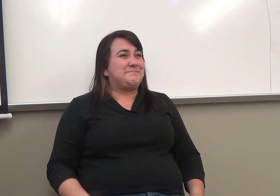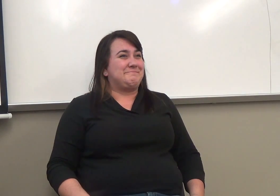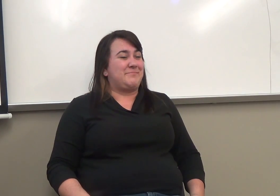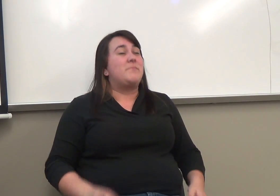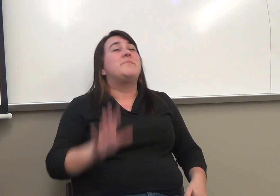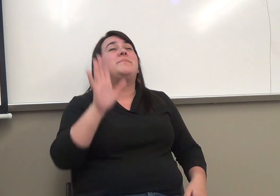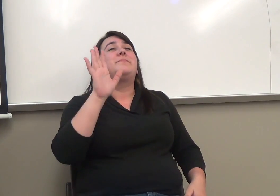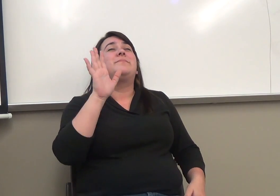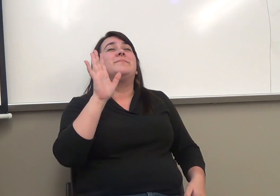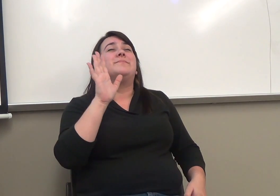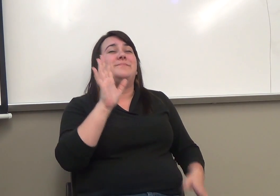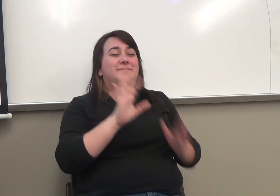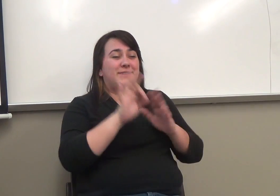Oh.